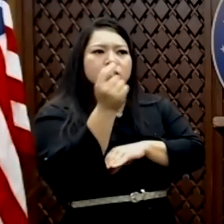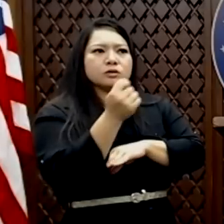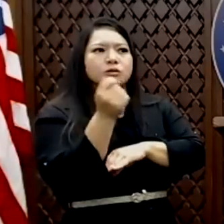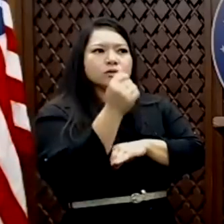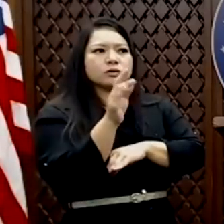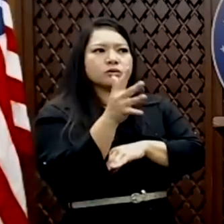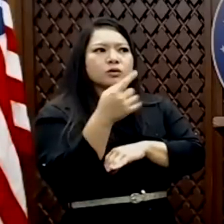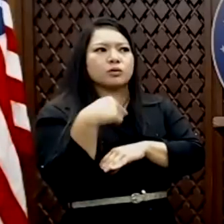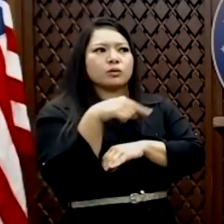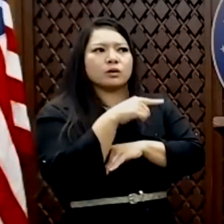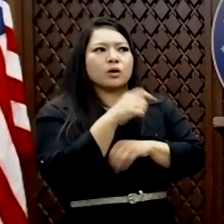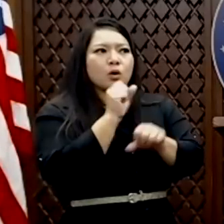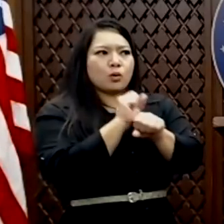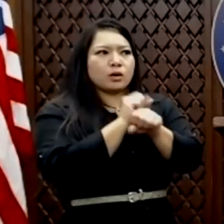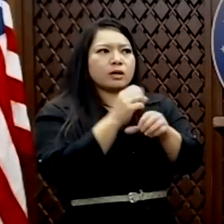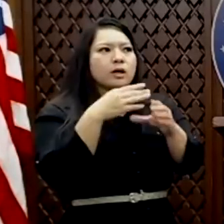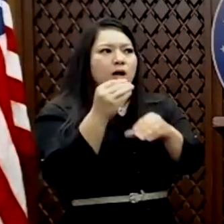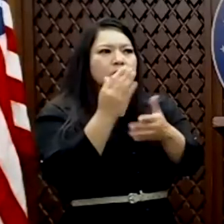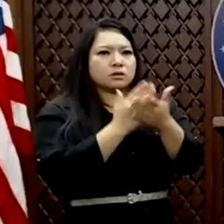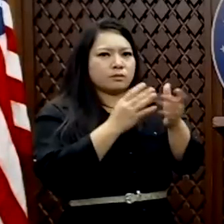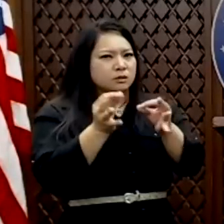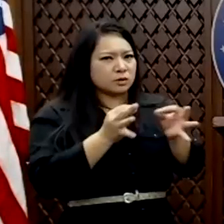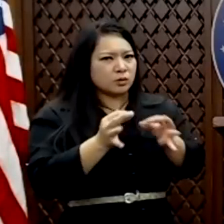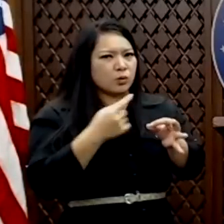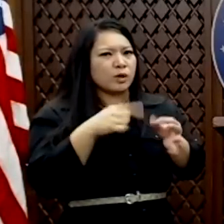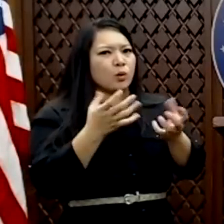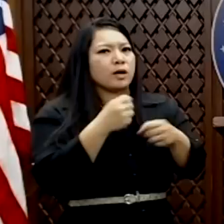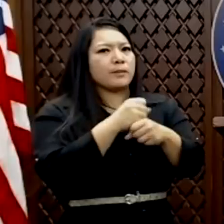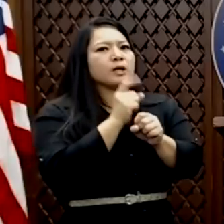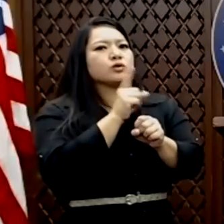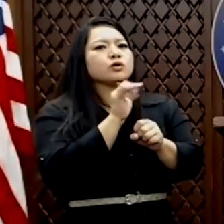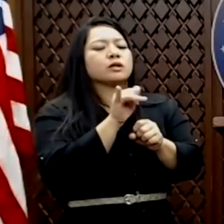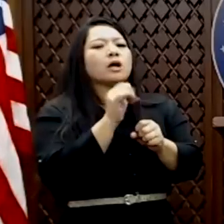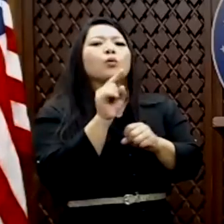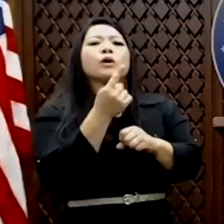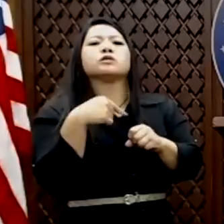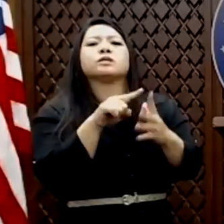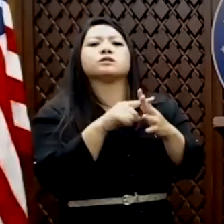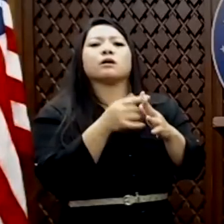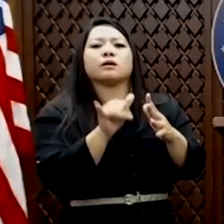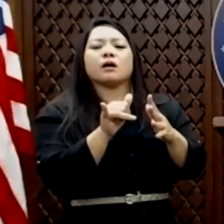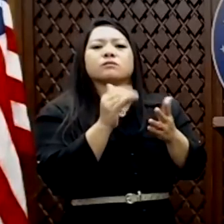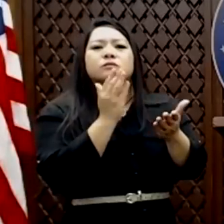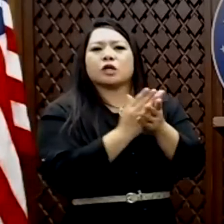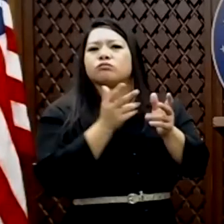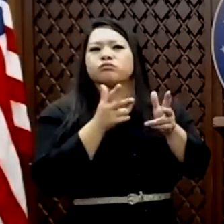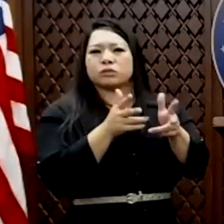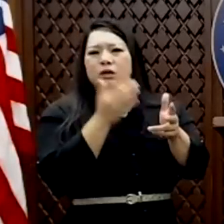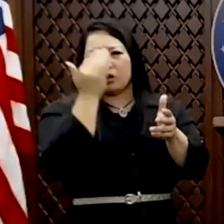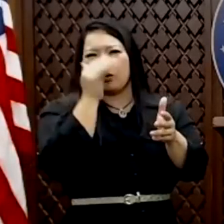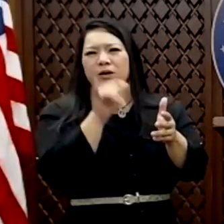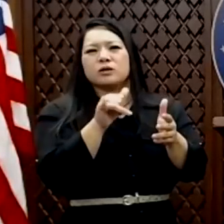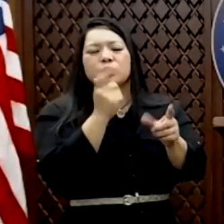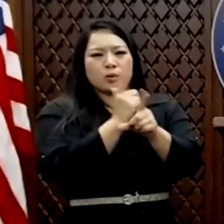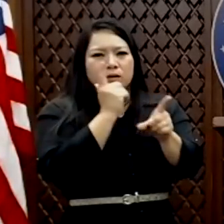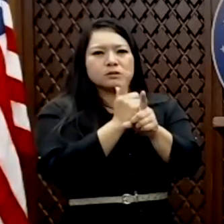So we're working out the details, because we want to make sure that once we implement it, that it's implemented correctly,